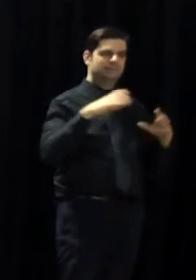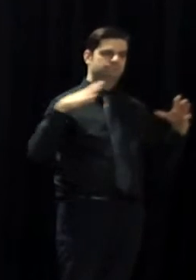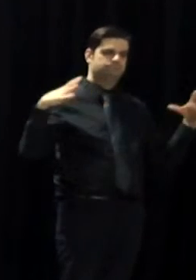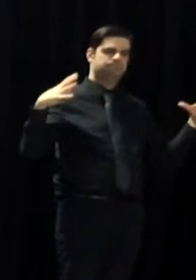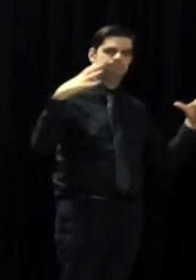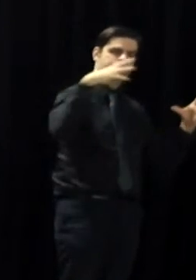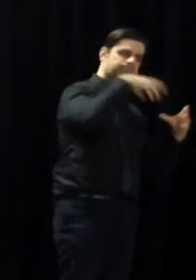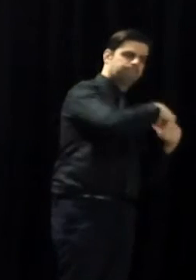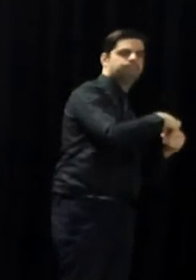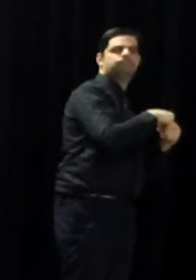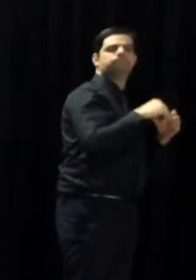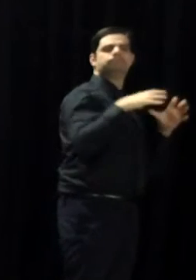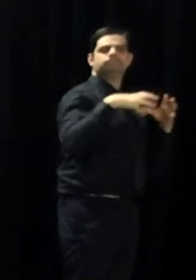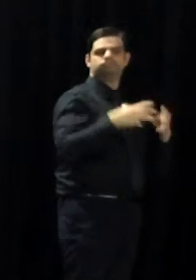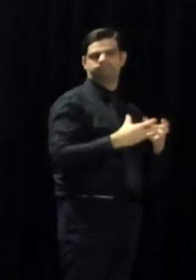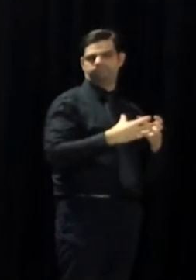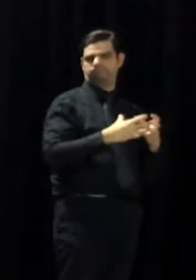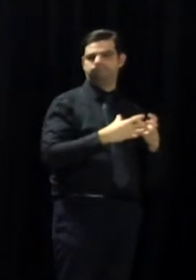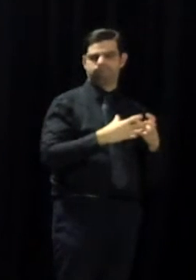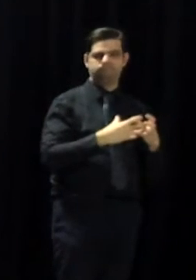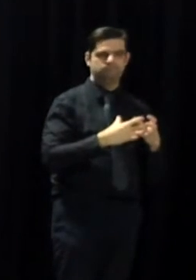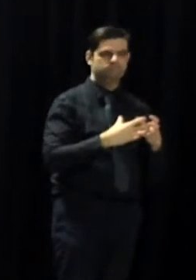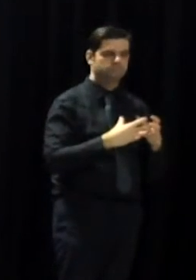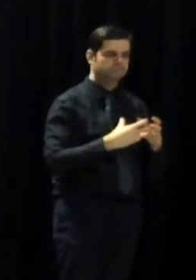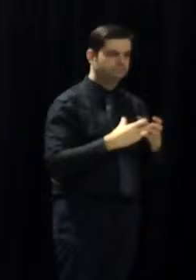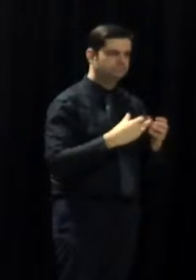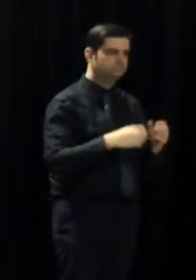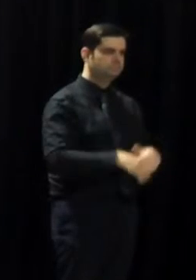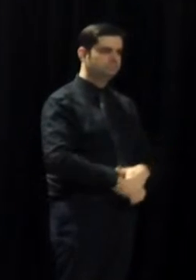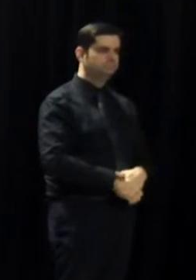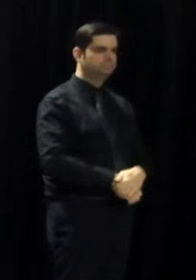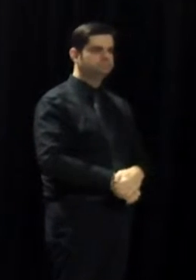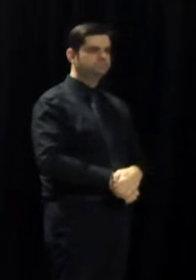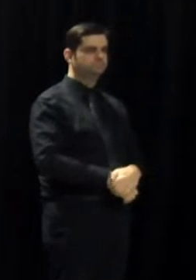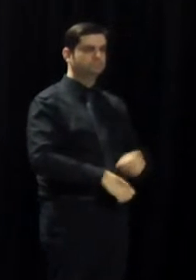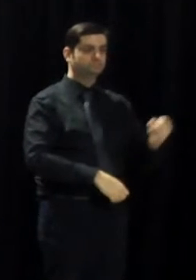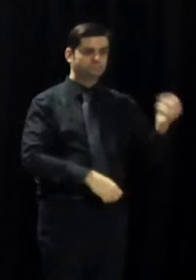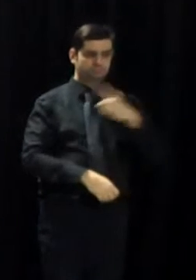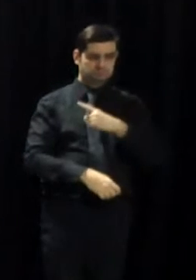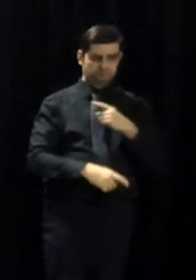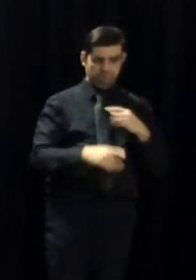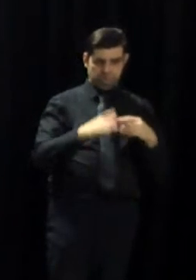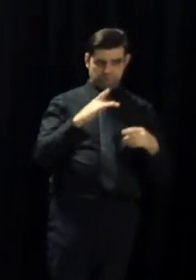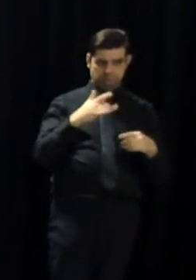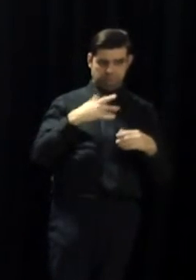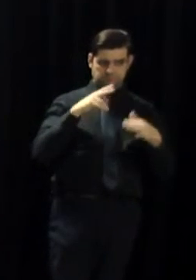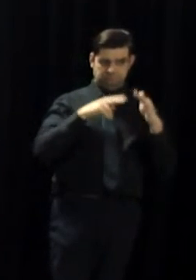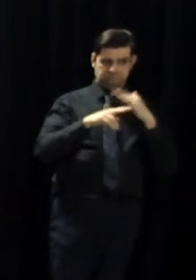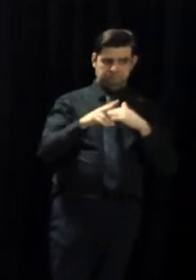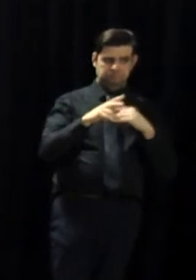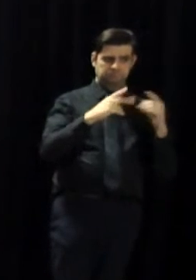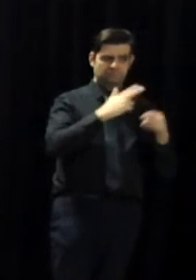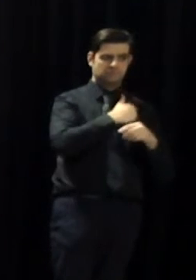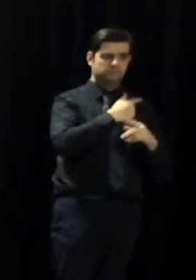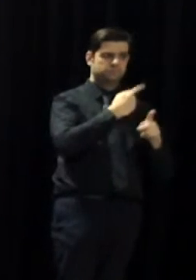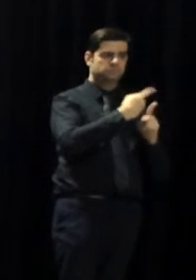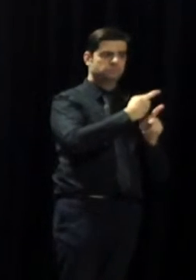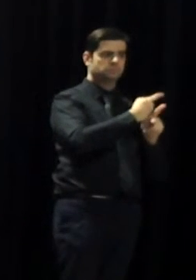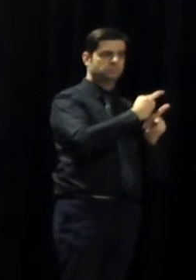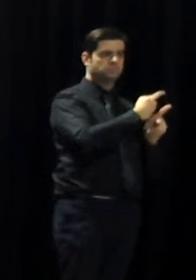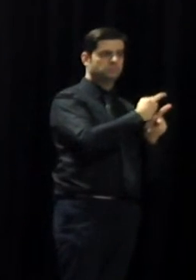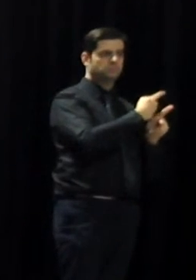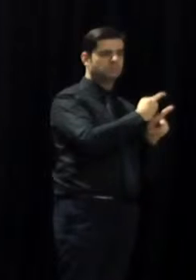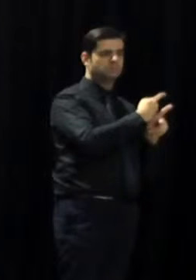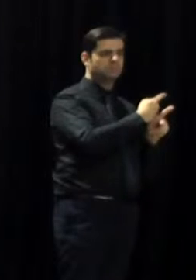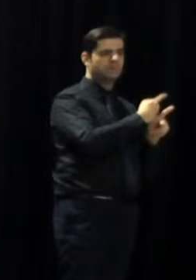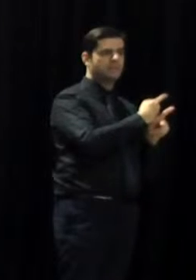their patients and the county filling the gaps? Or do you expect the average person to take advantage of something like the FSHAT or the state